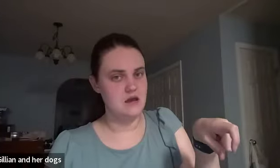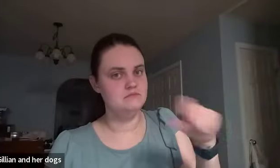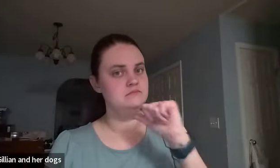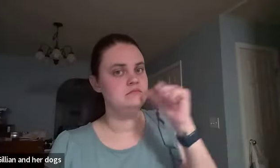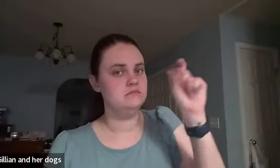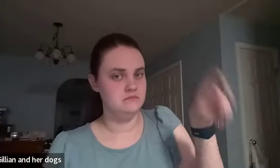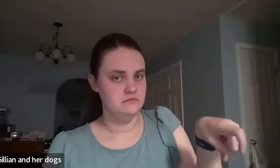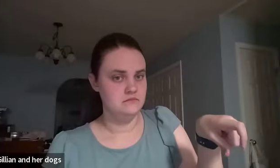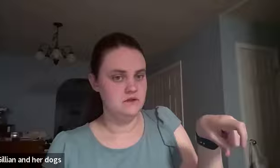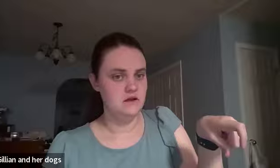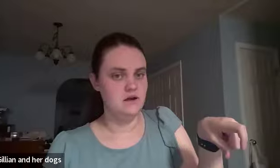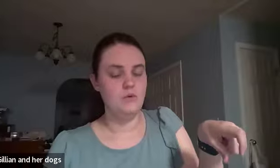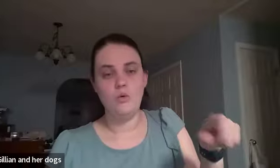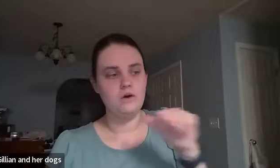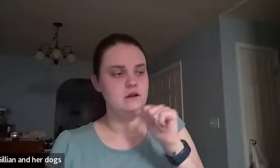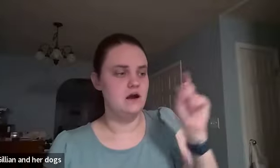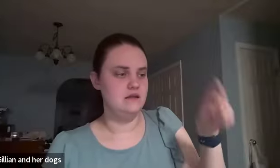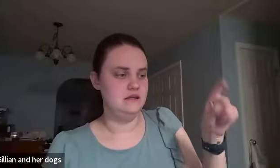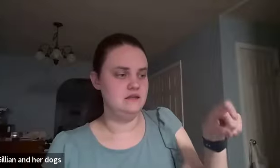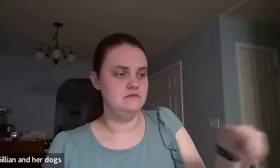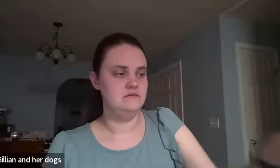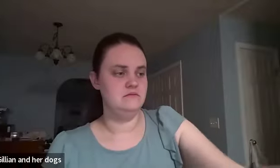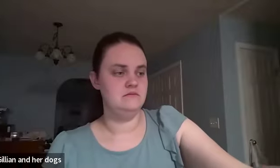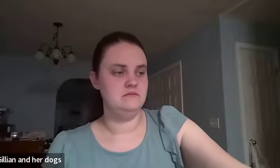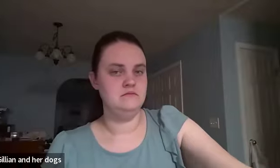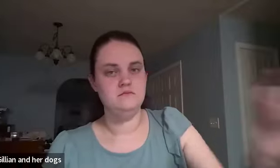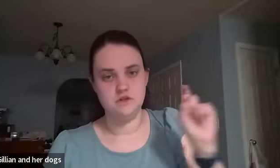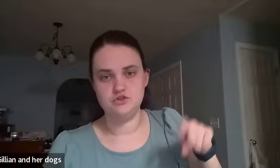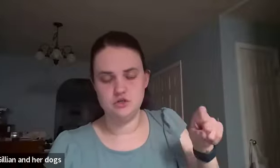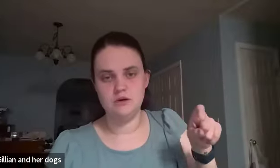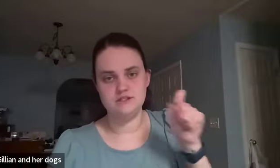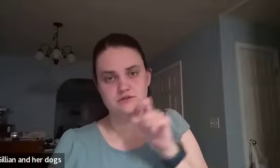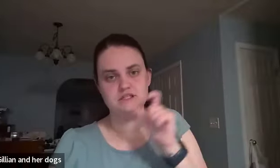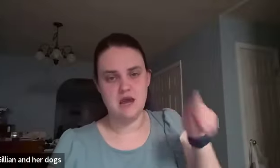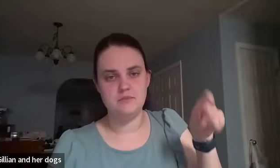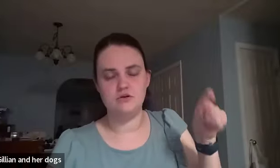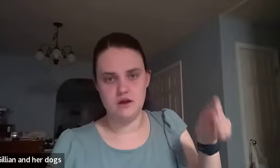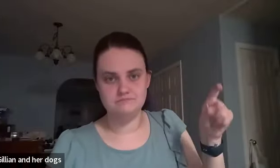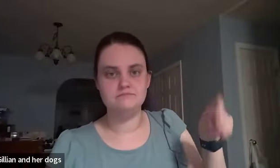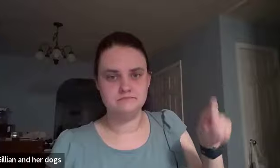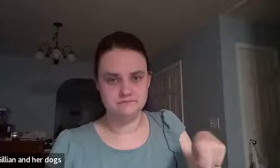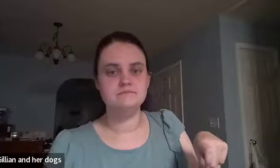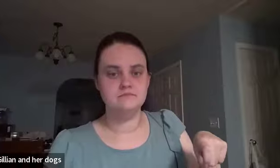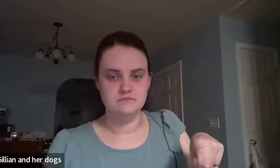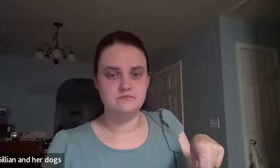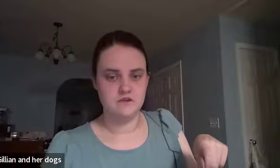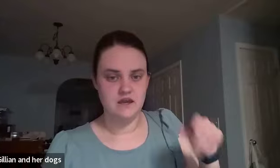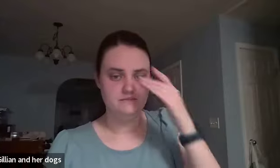tap, or not needed. There's two ways. You can tap it or not.